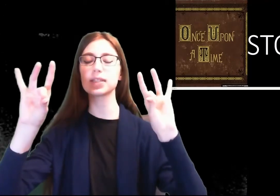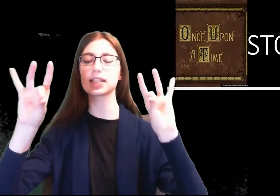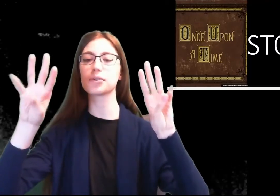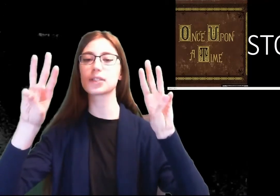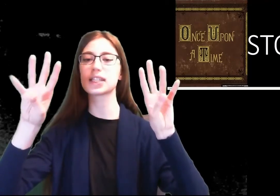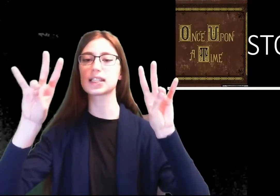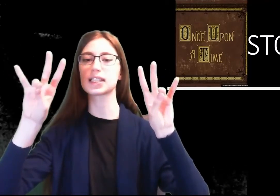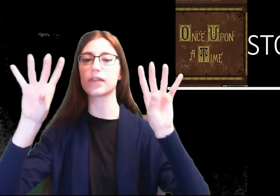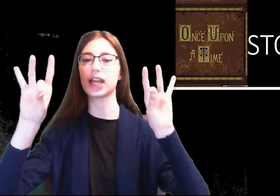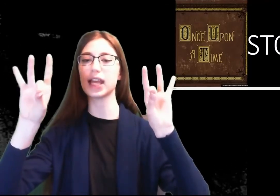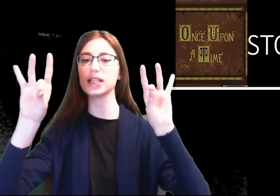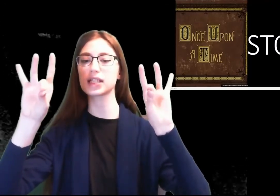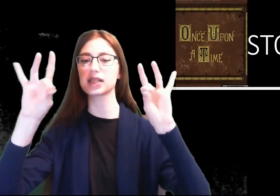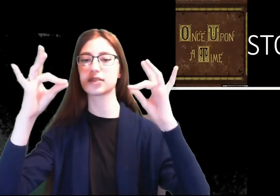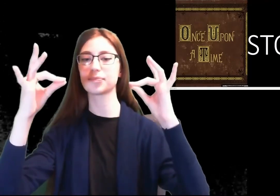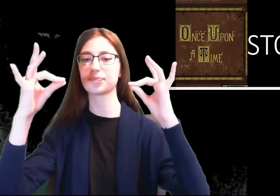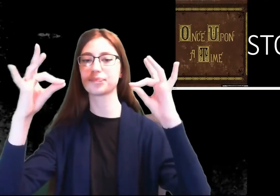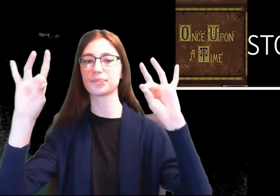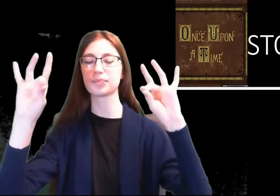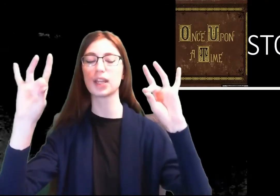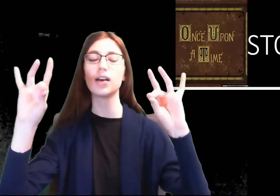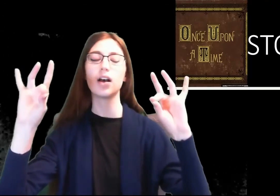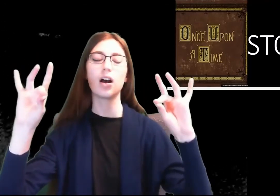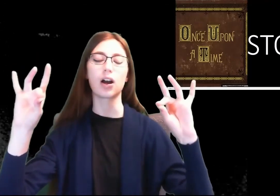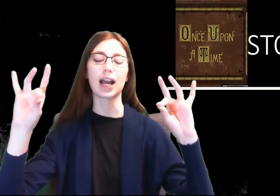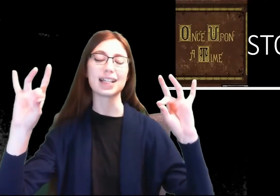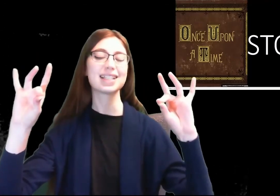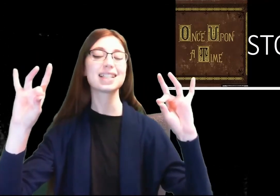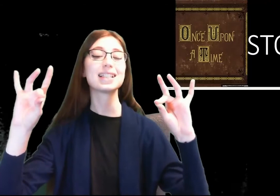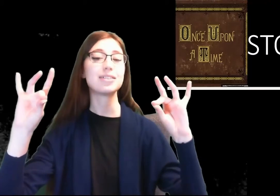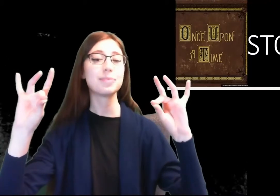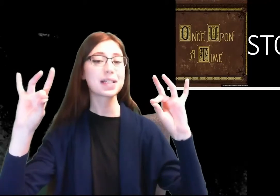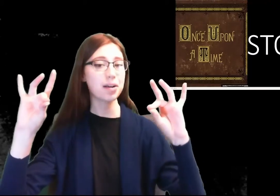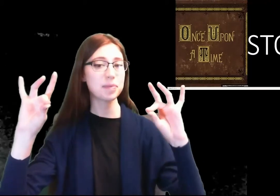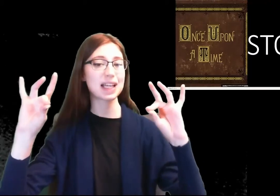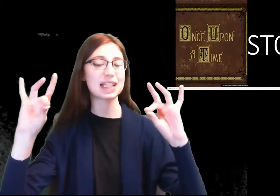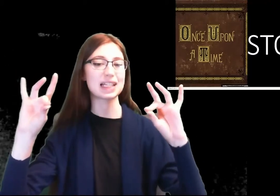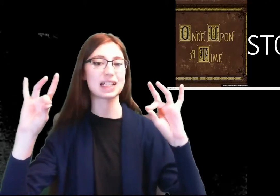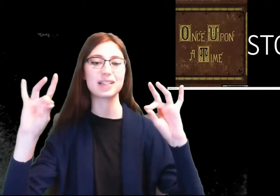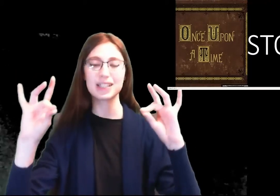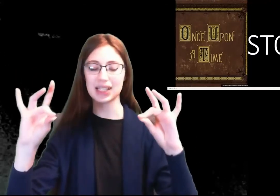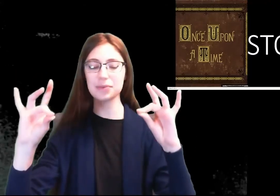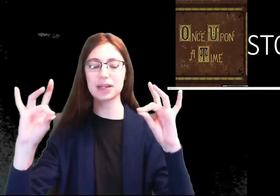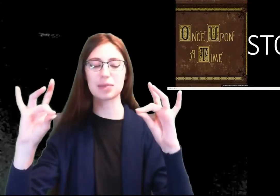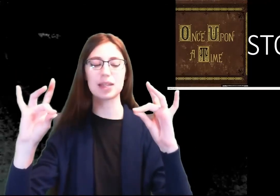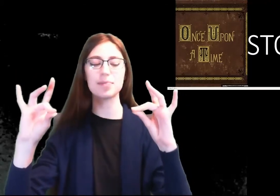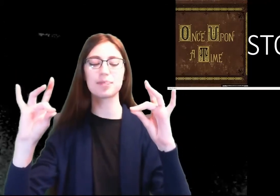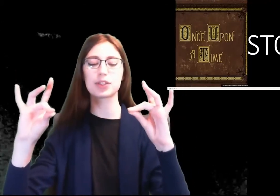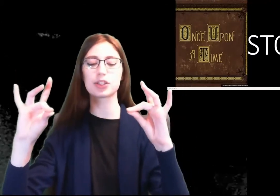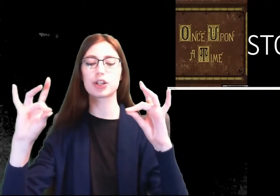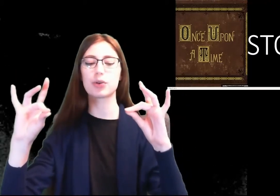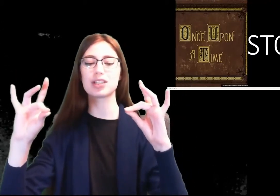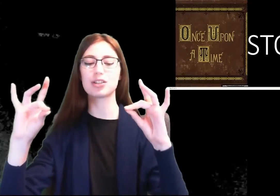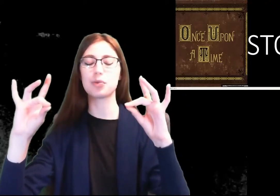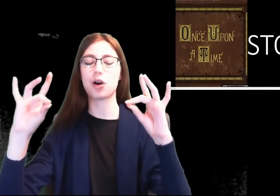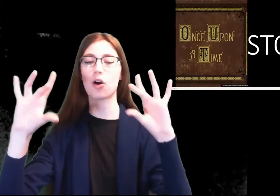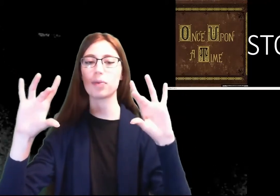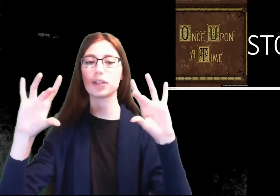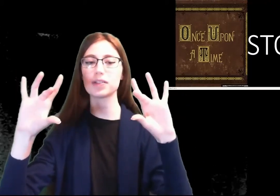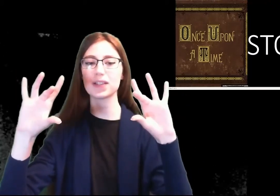so 6, 7, 8. All right, gets a little bit complicated here. Stick with me. So you're going to open those fingers